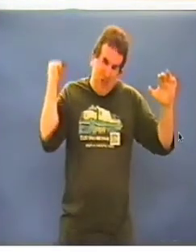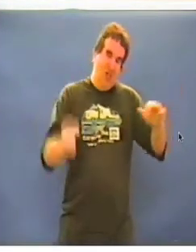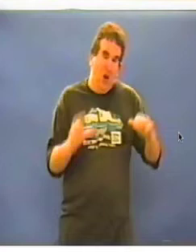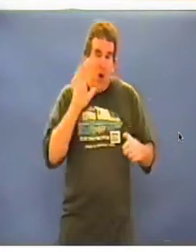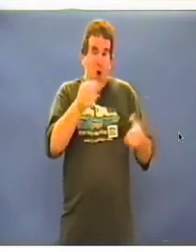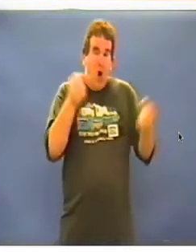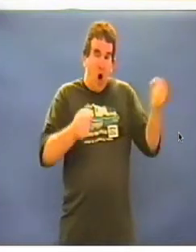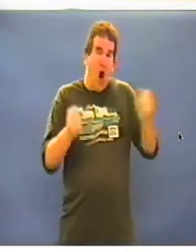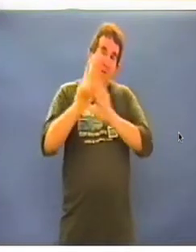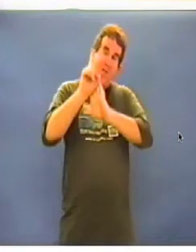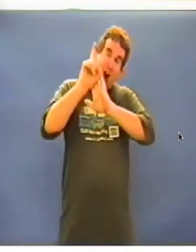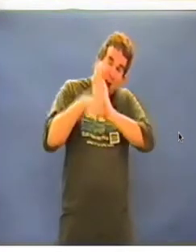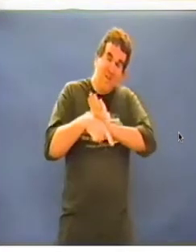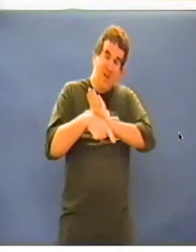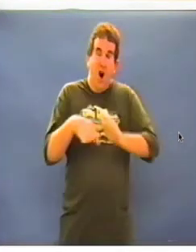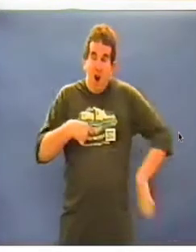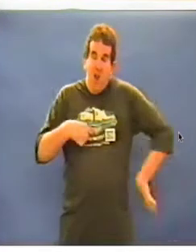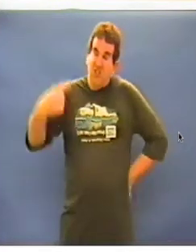over, just